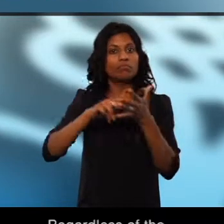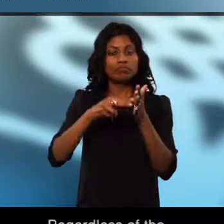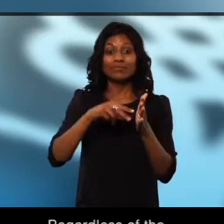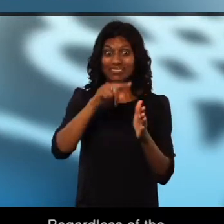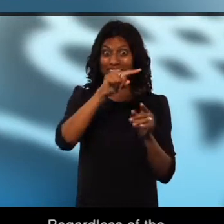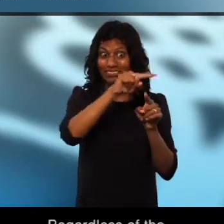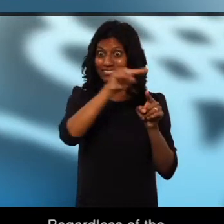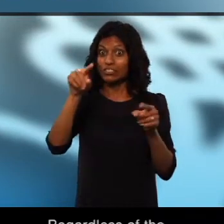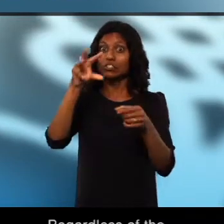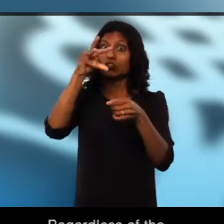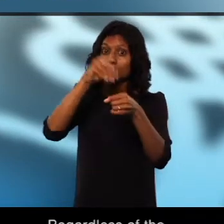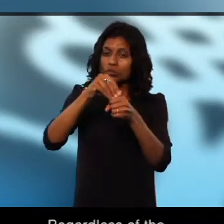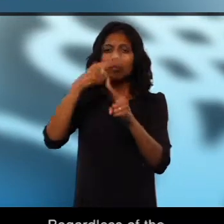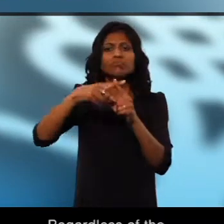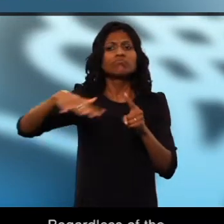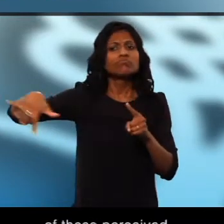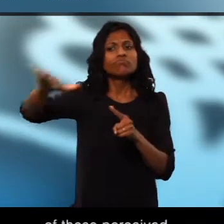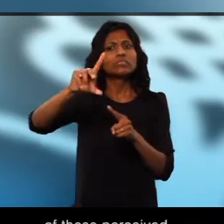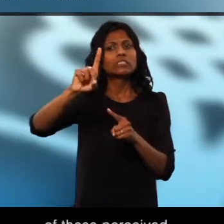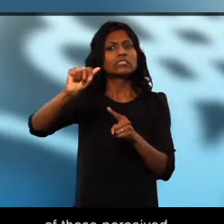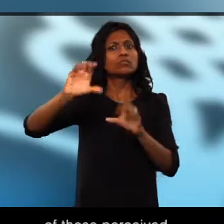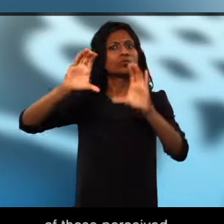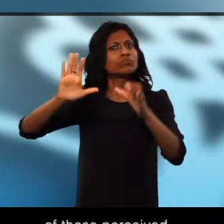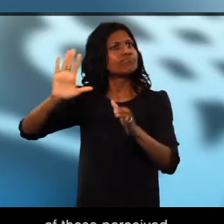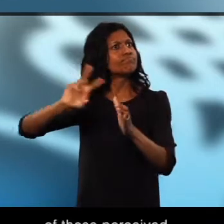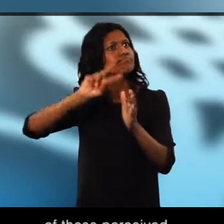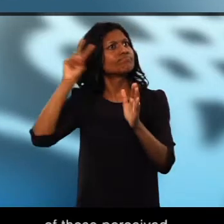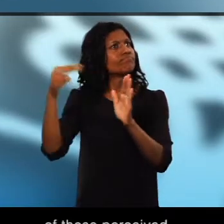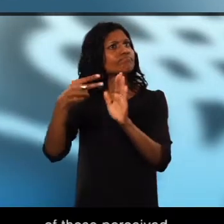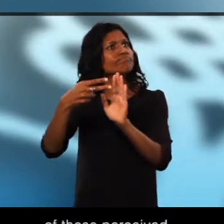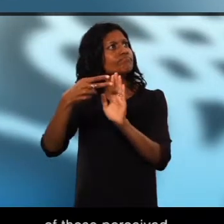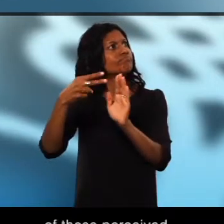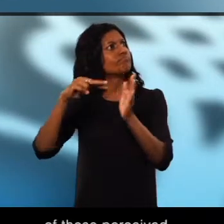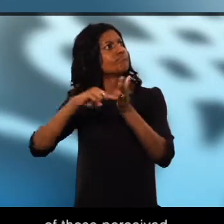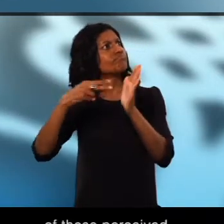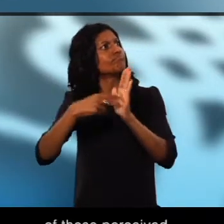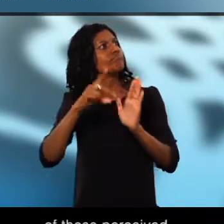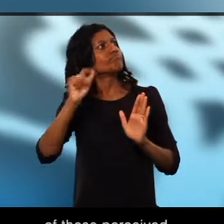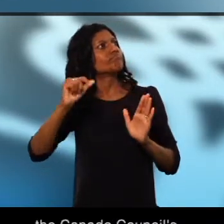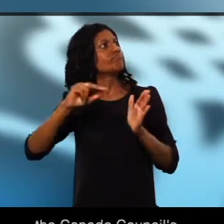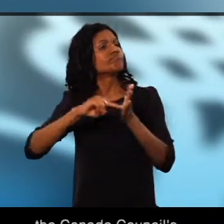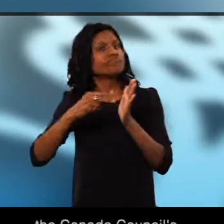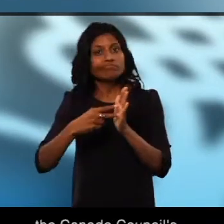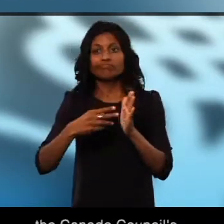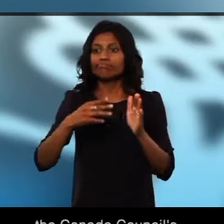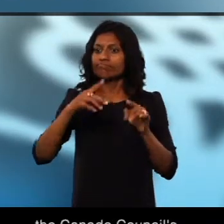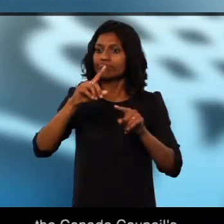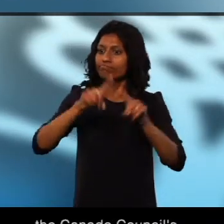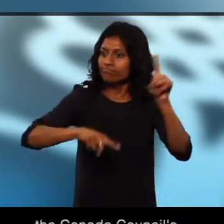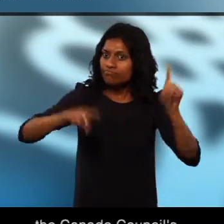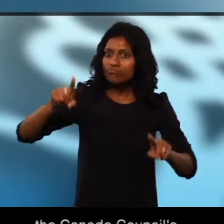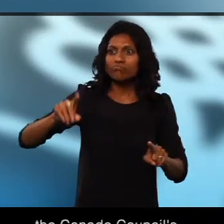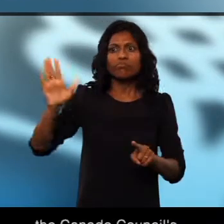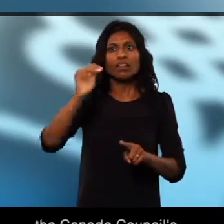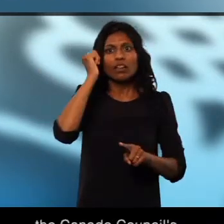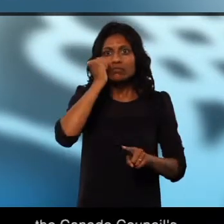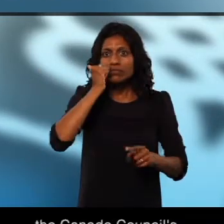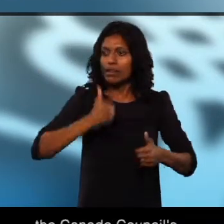Regardless of the particular characteristics of these perceived impairments, the Canada Council's understanding of disability